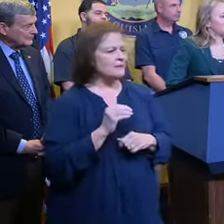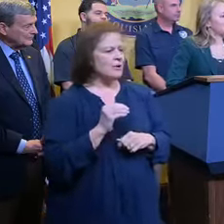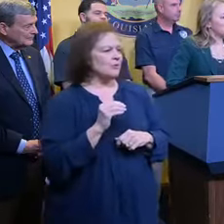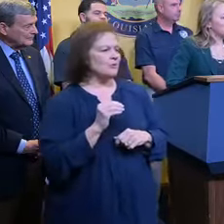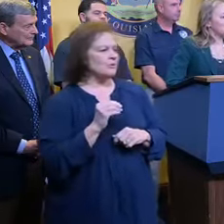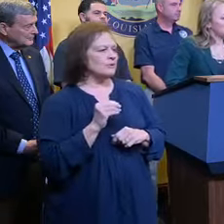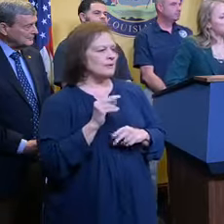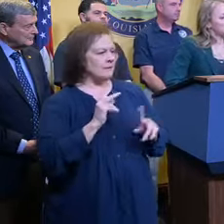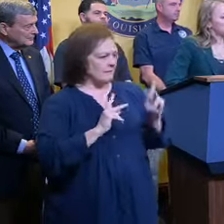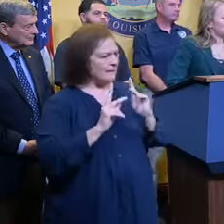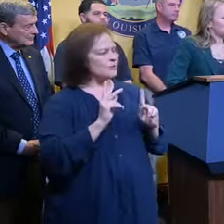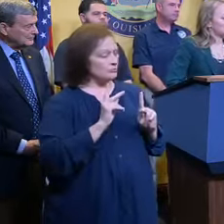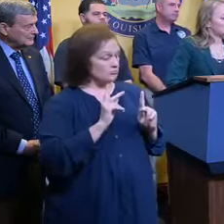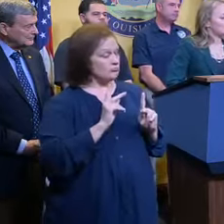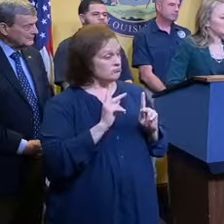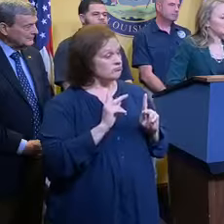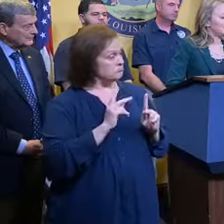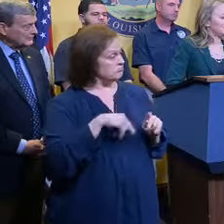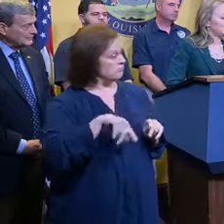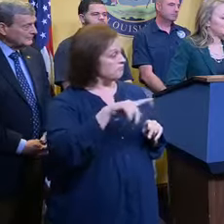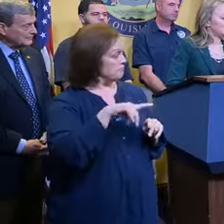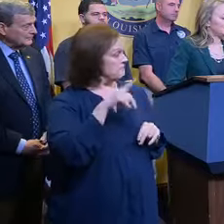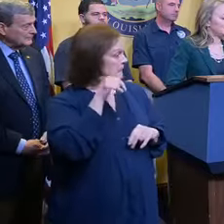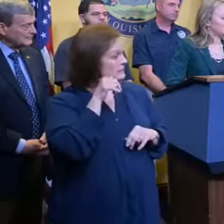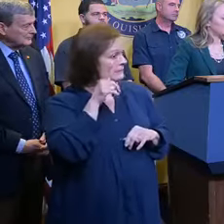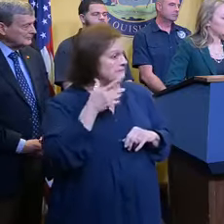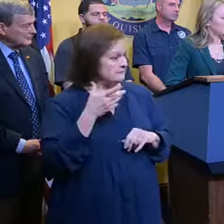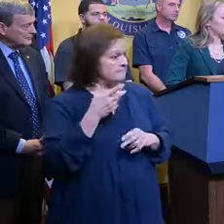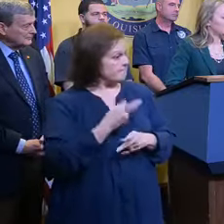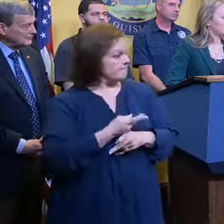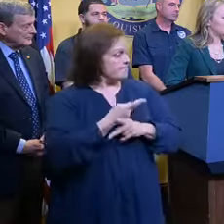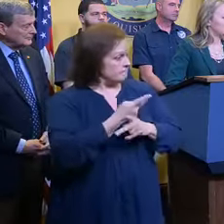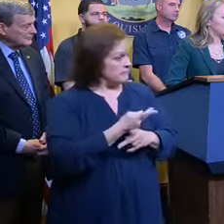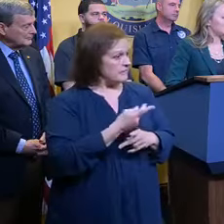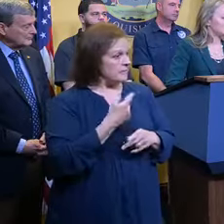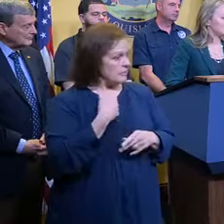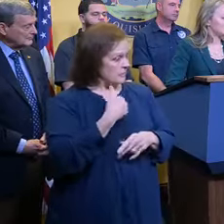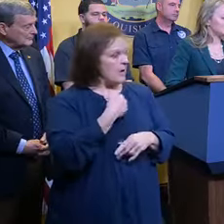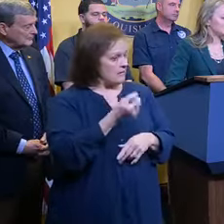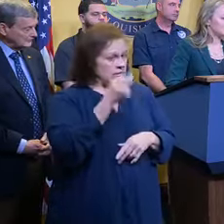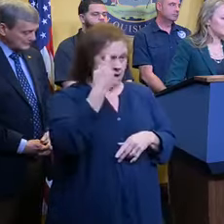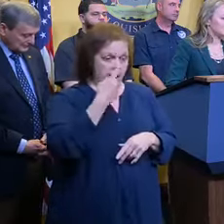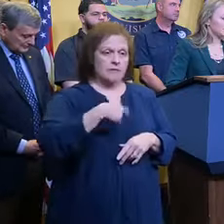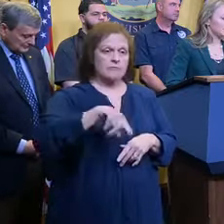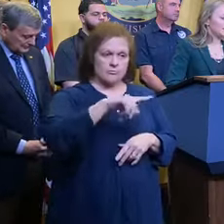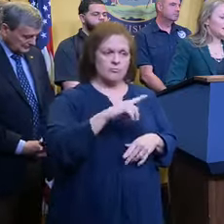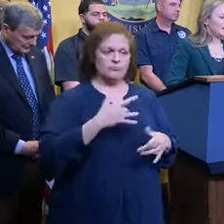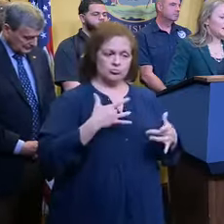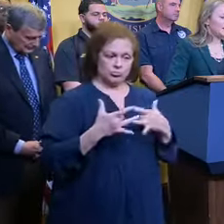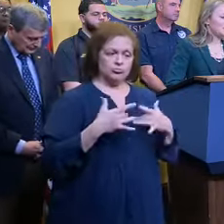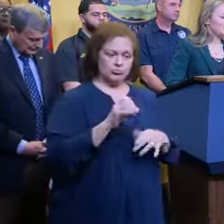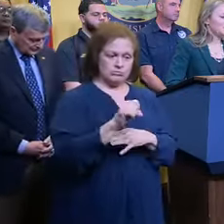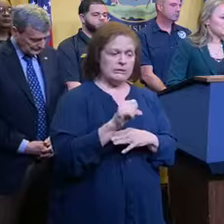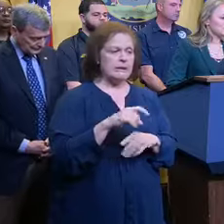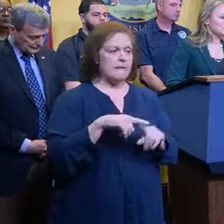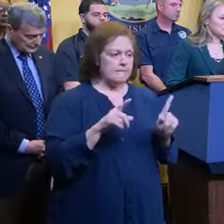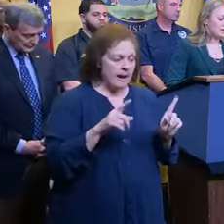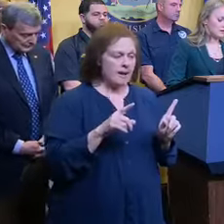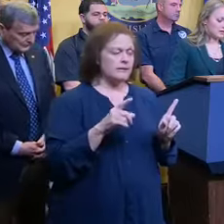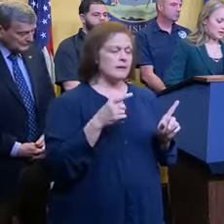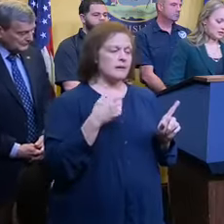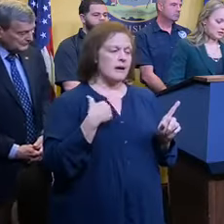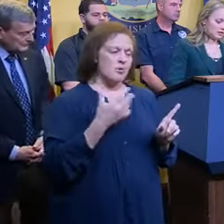so people are taking precautions, and certainly we understand that the people of the city are concerned, but I want to reassure